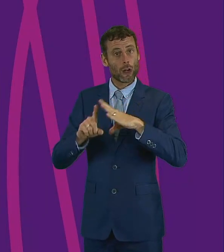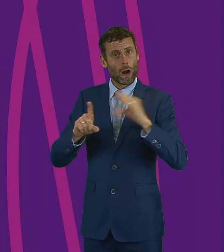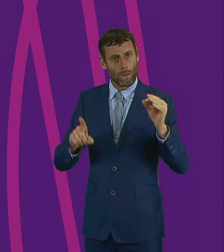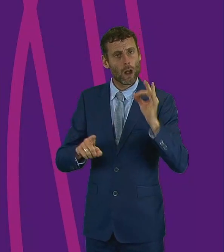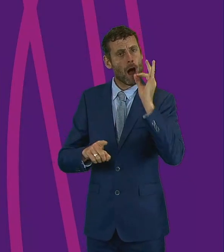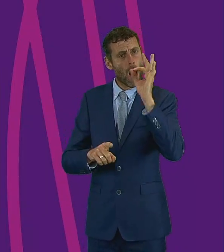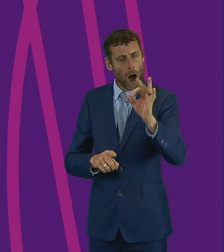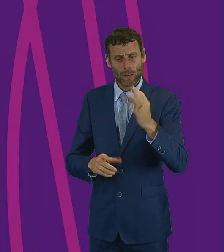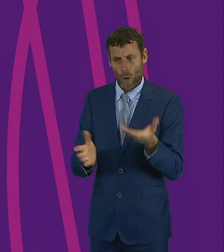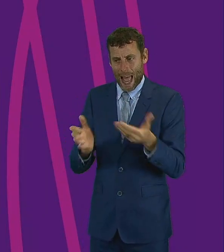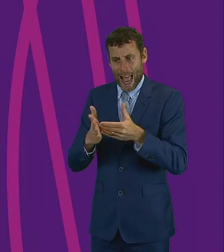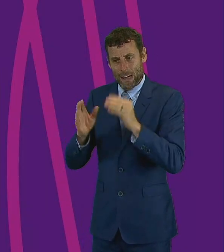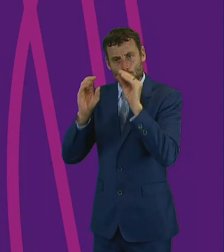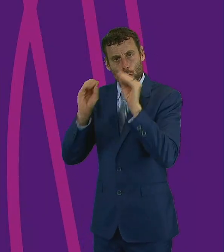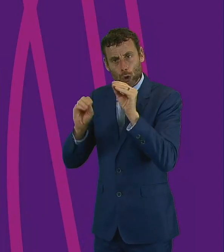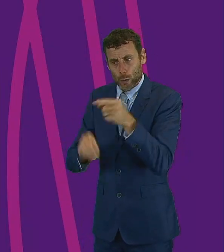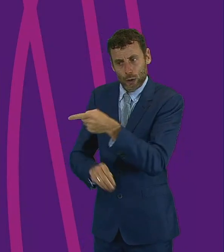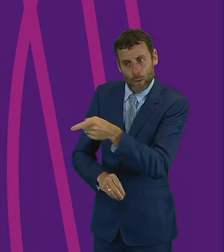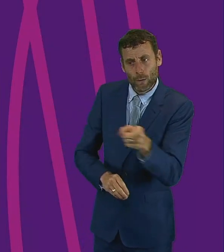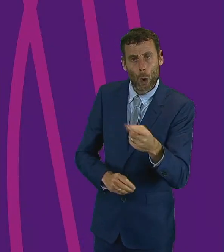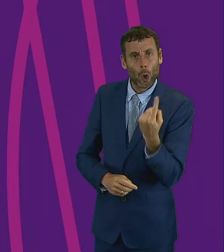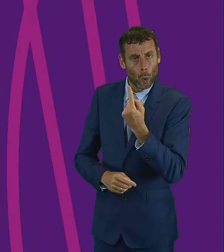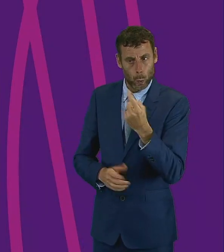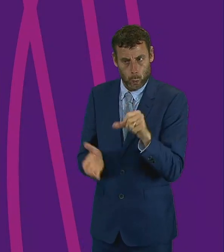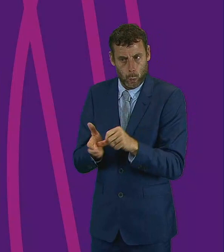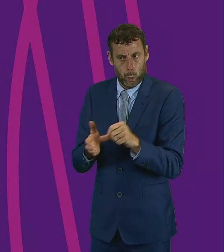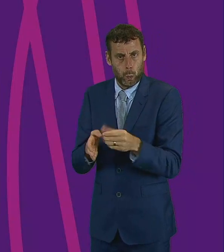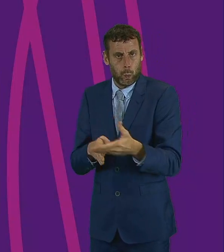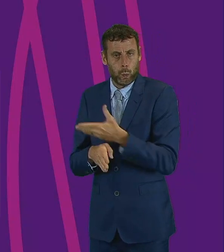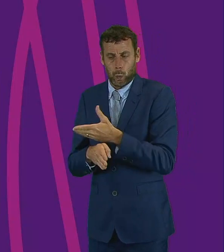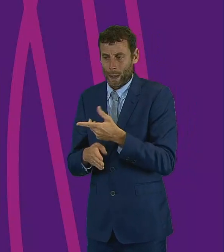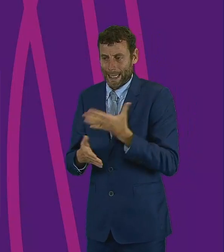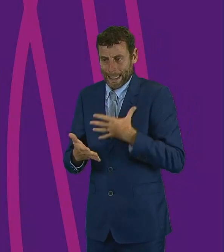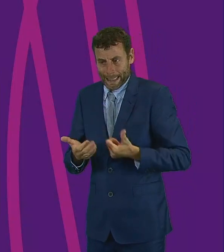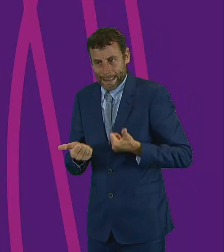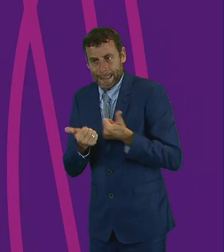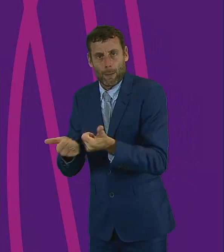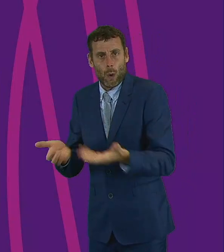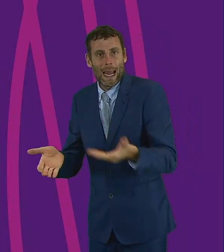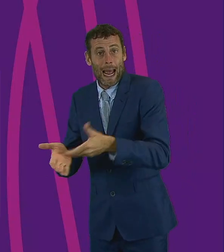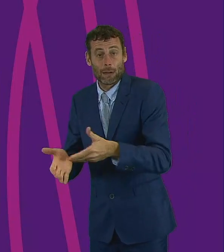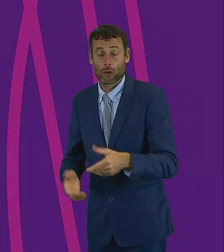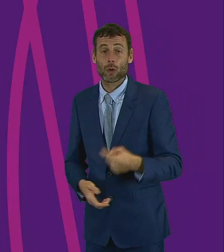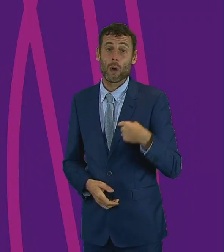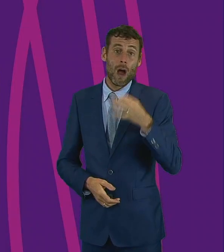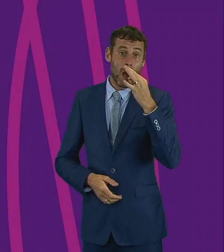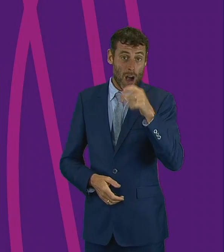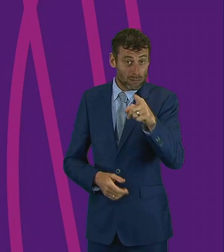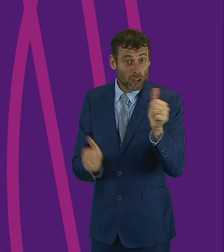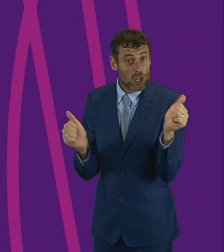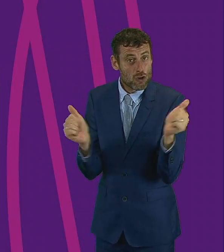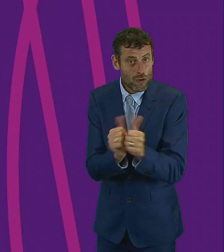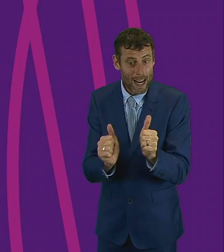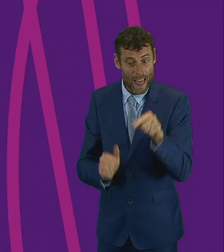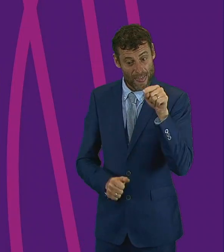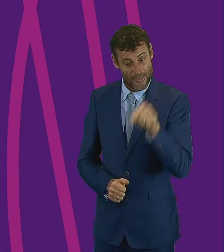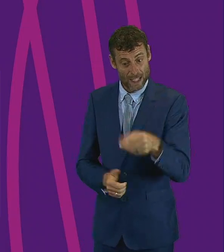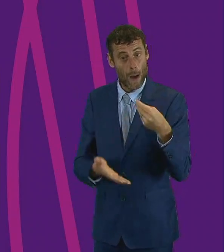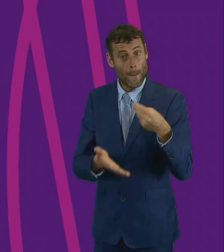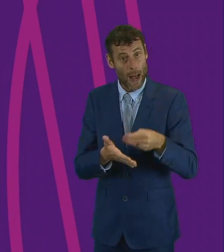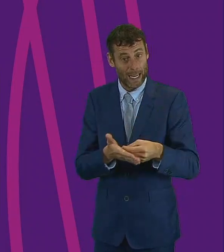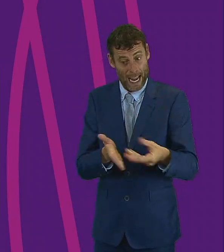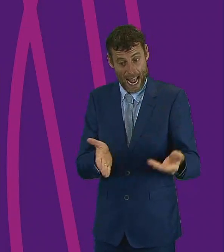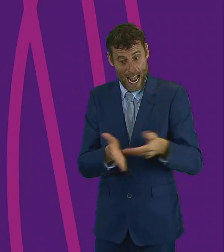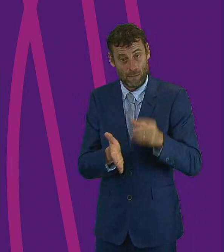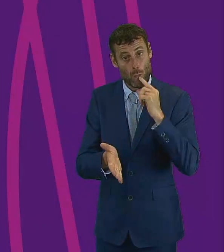disadvantaged. So can the First Minister guarantee that the additional money that she's confirmed will go directly to the schools and head teachers who need it most?